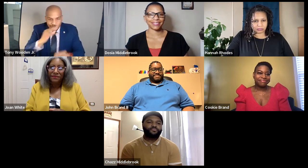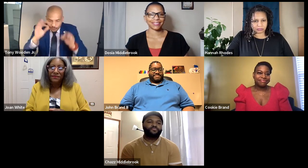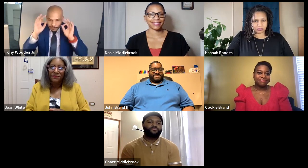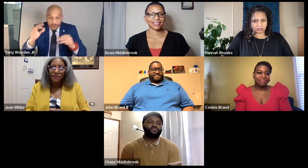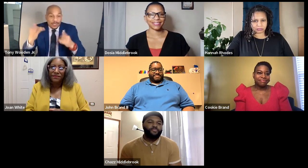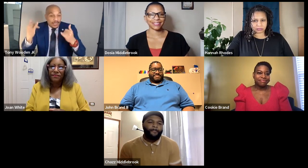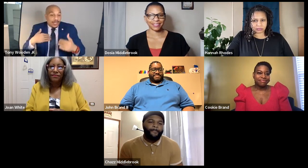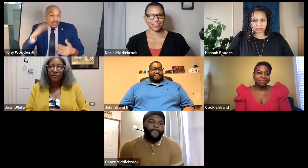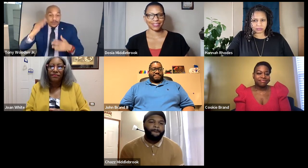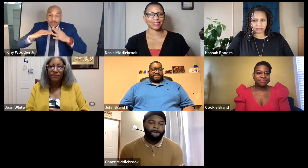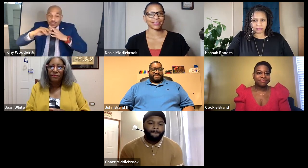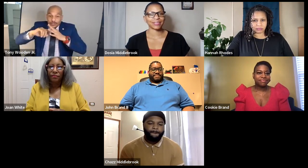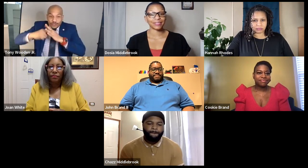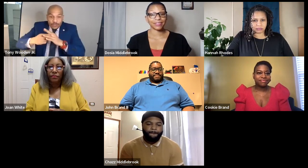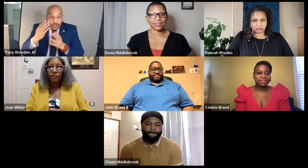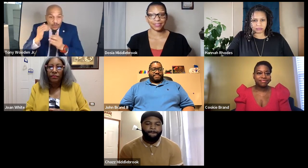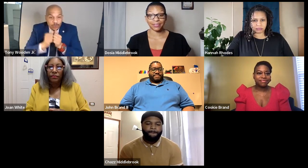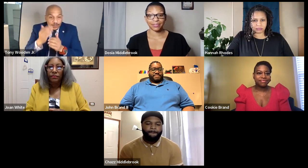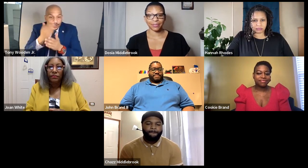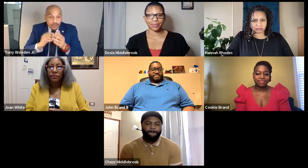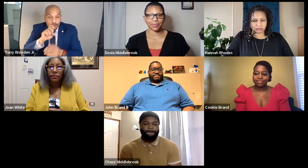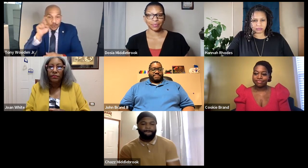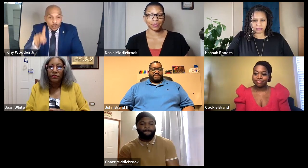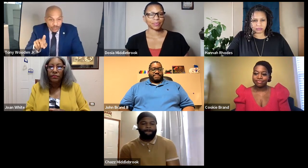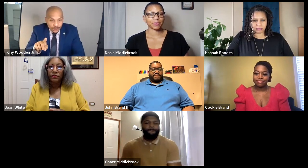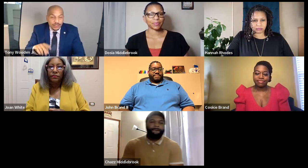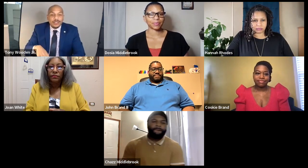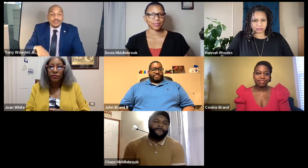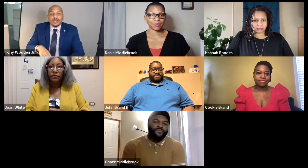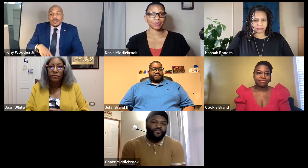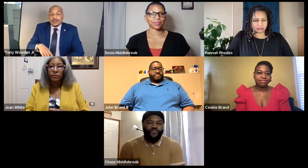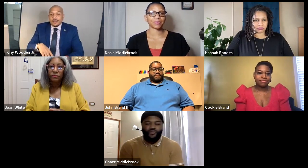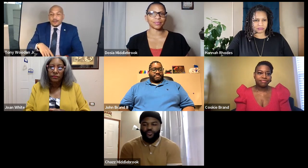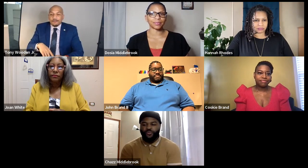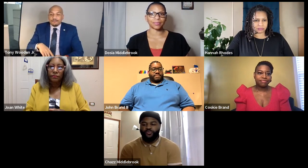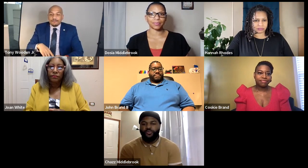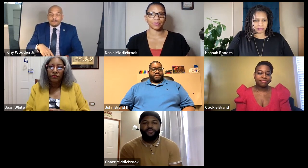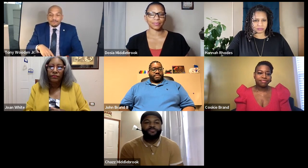your short visual descriptions. Really appreciate that. So let's get started with some questions.